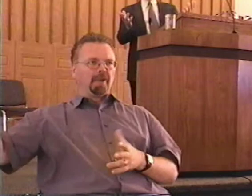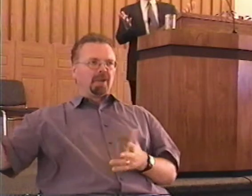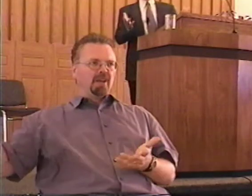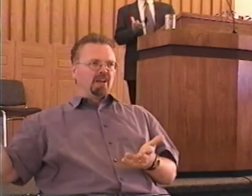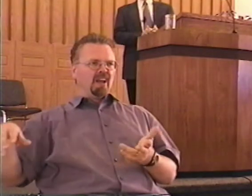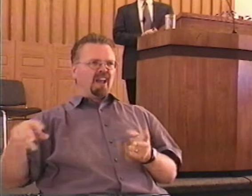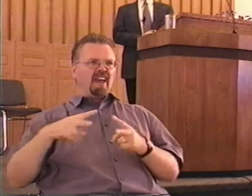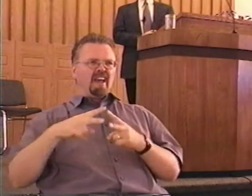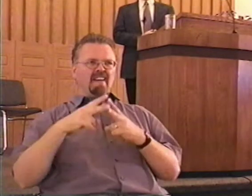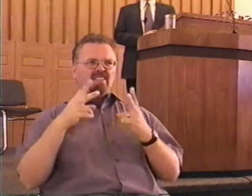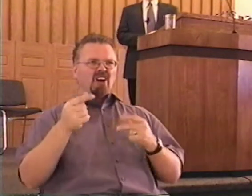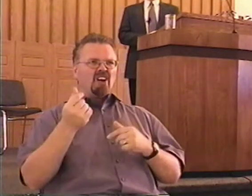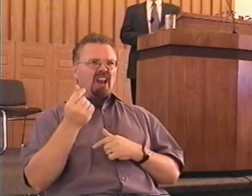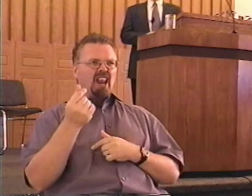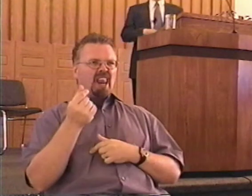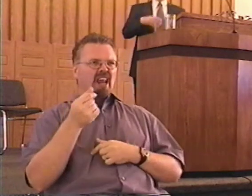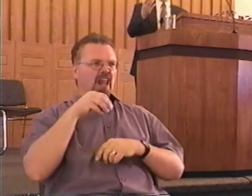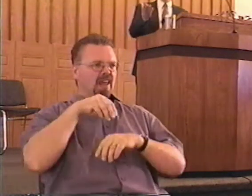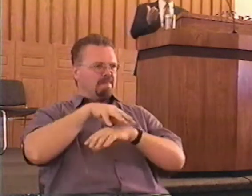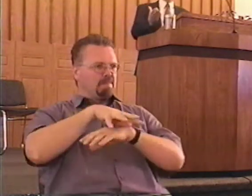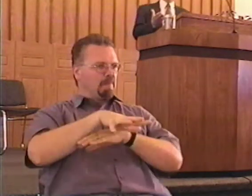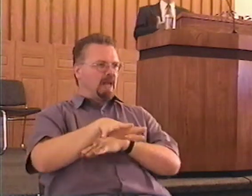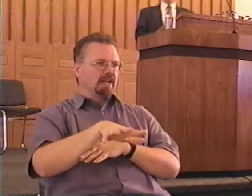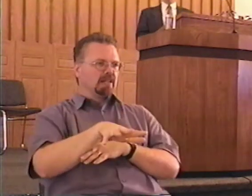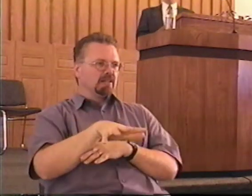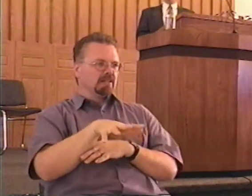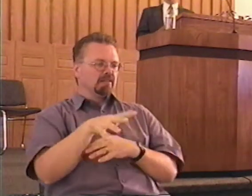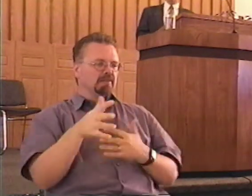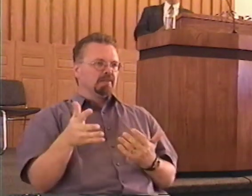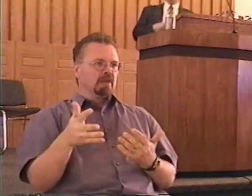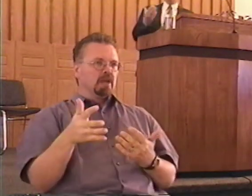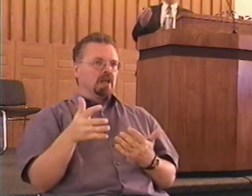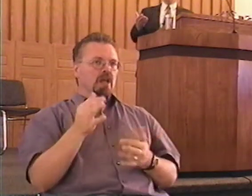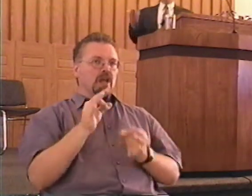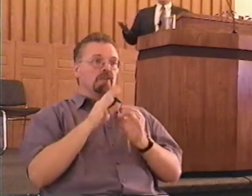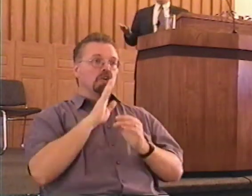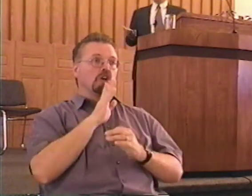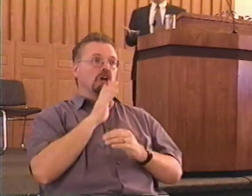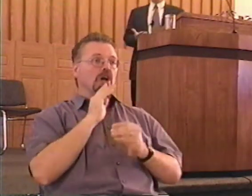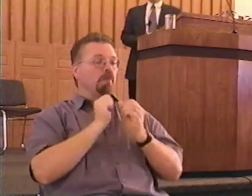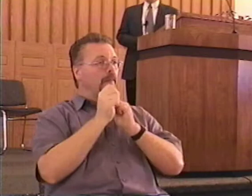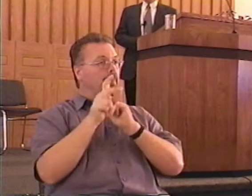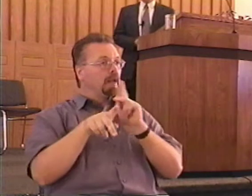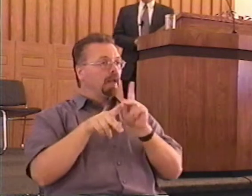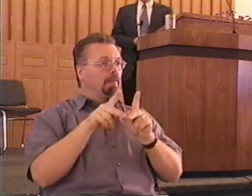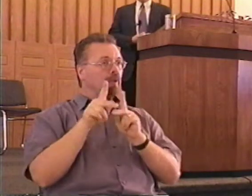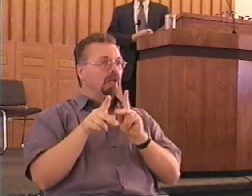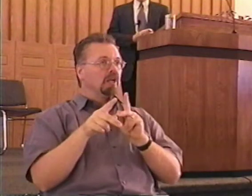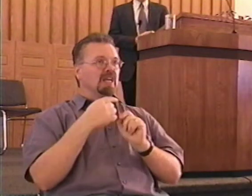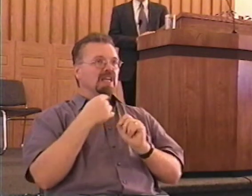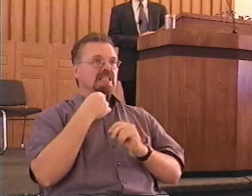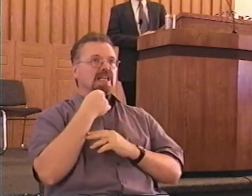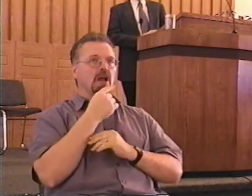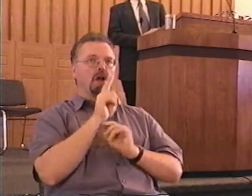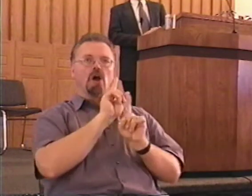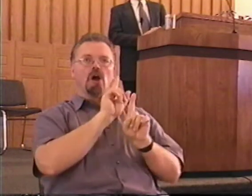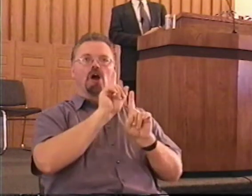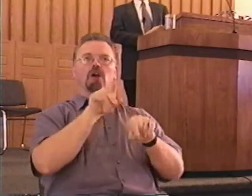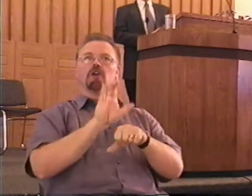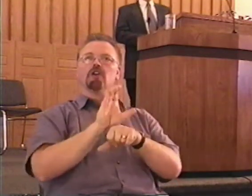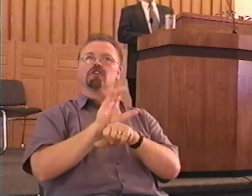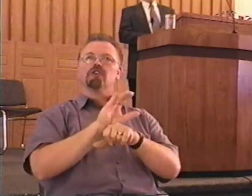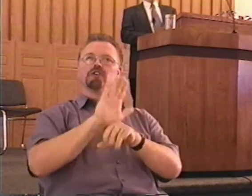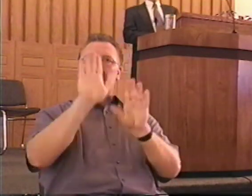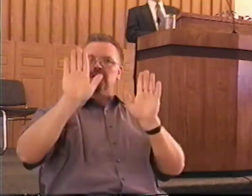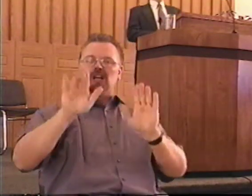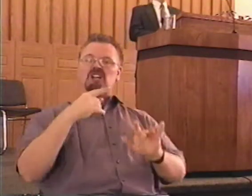they have very little impact. If you talk to people and you say, I go to church on Sunday in Pennsylvania,